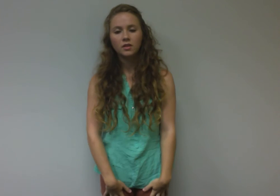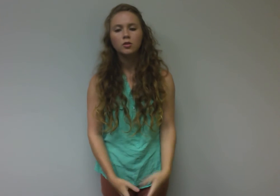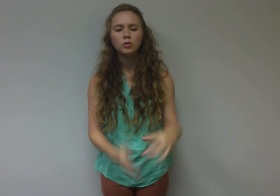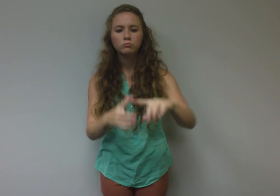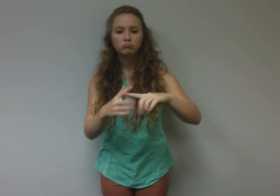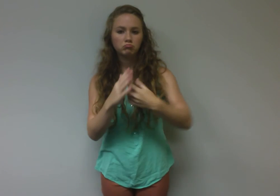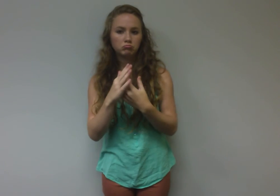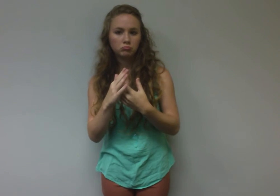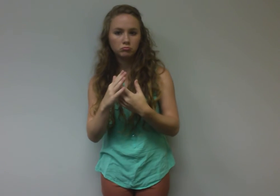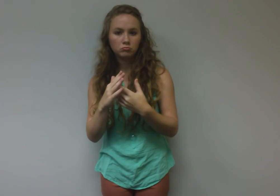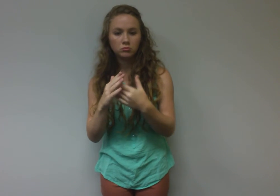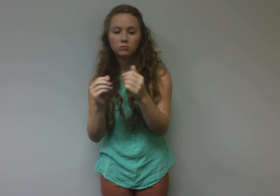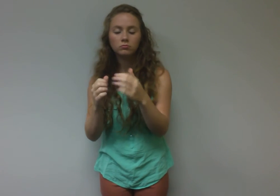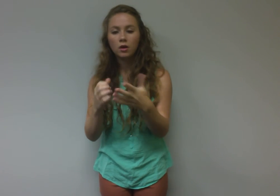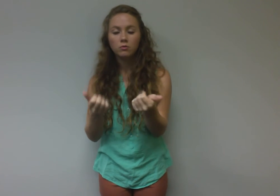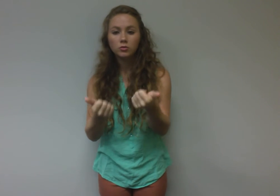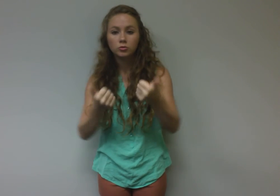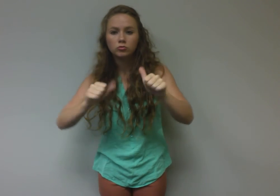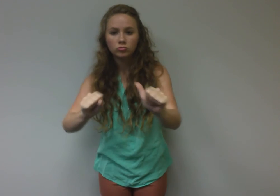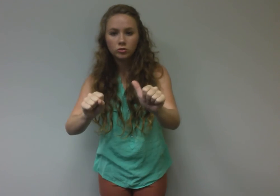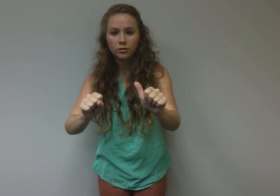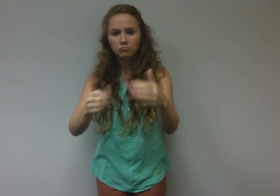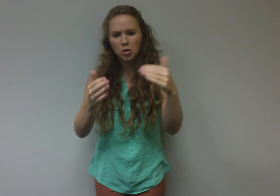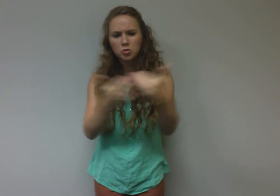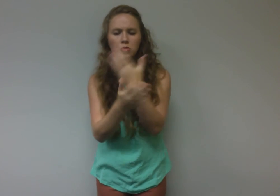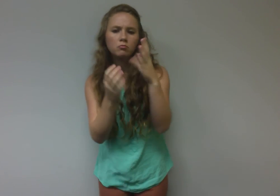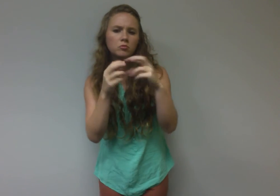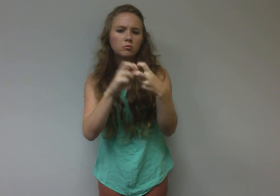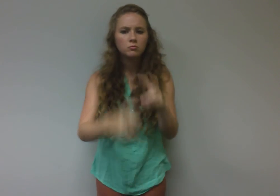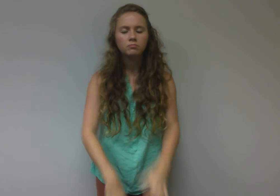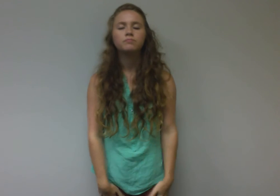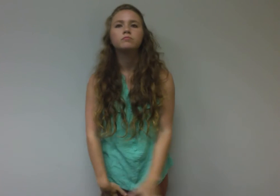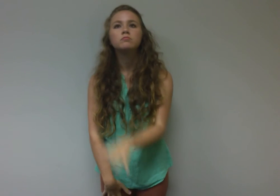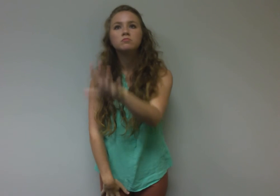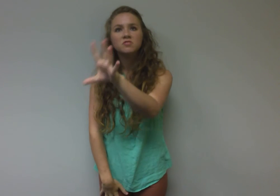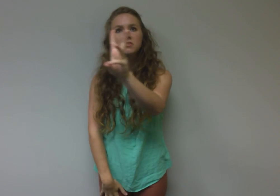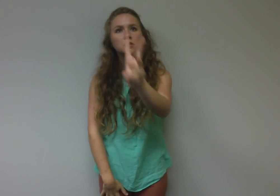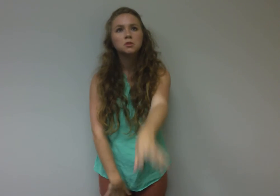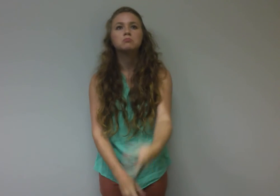56 plus 7. Well, what's 6 plus 7? Well, 6 plus 7 is